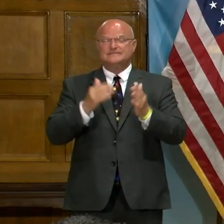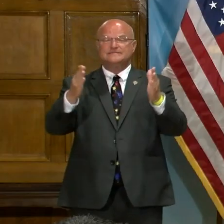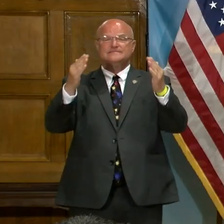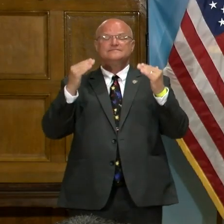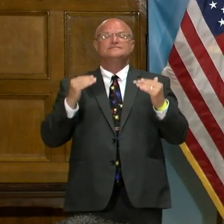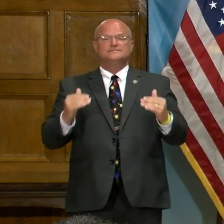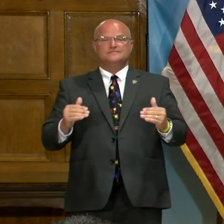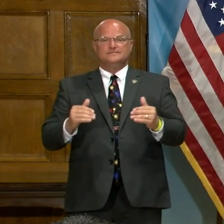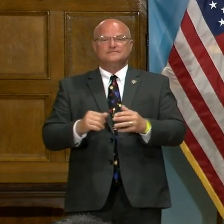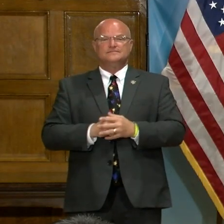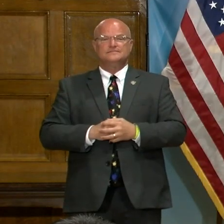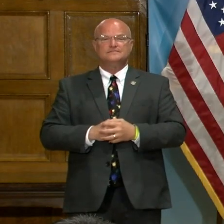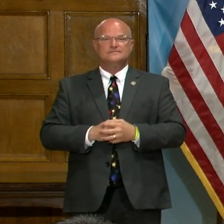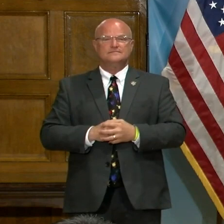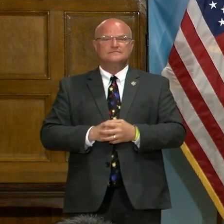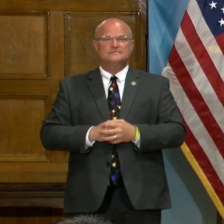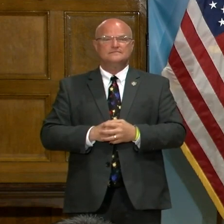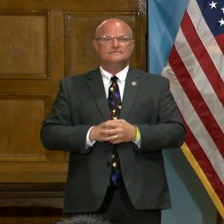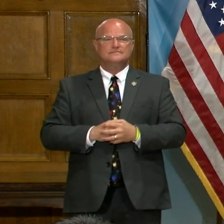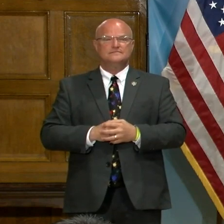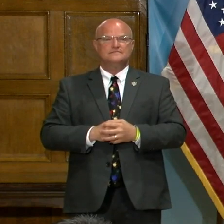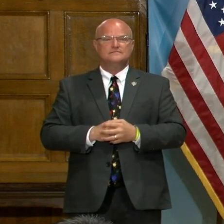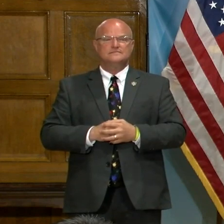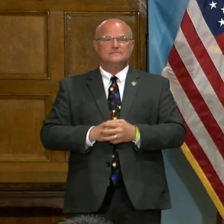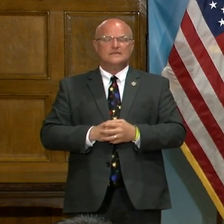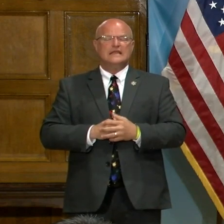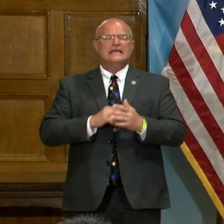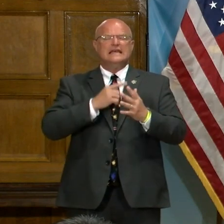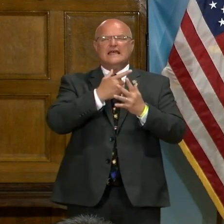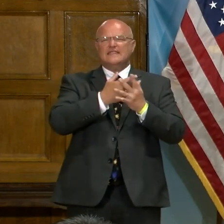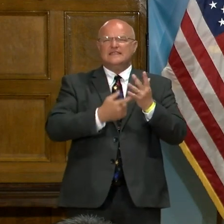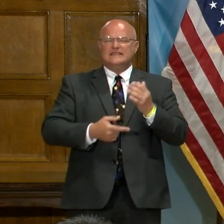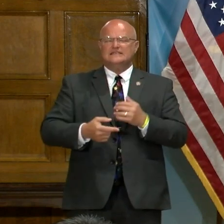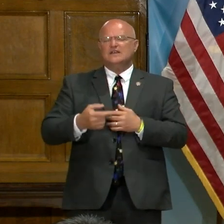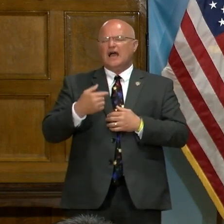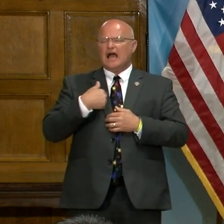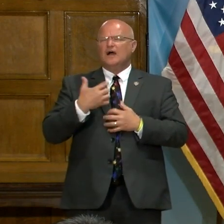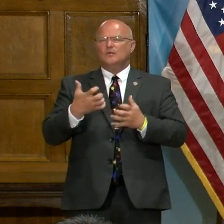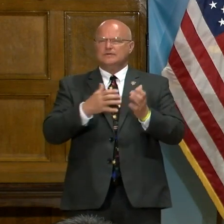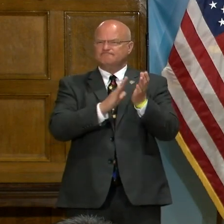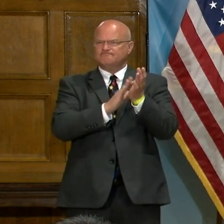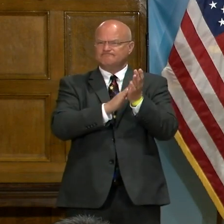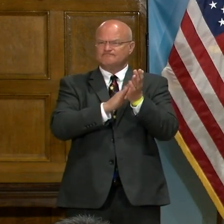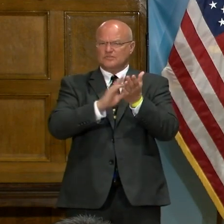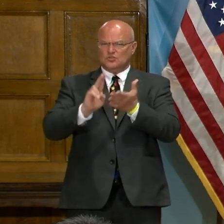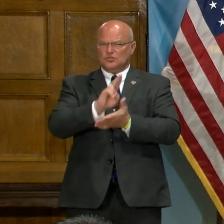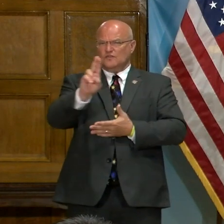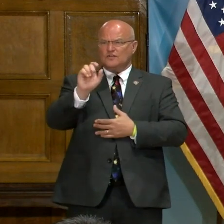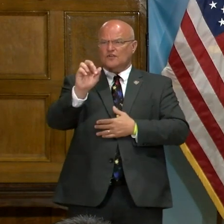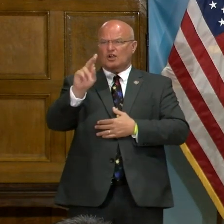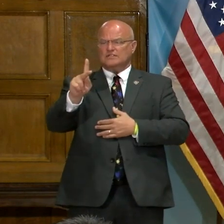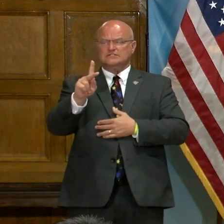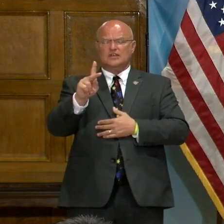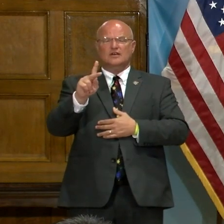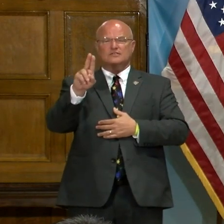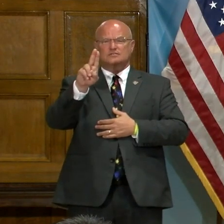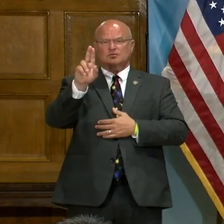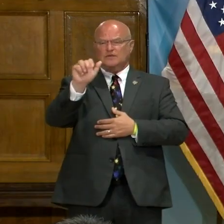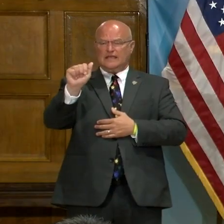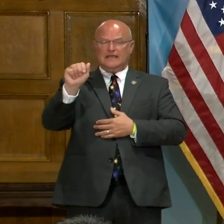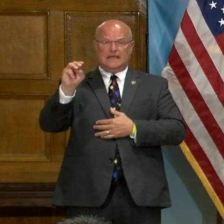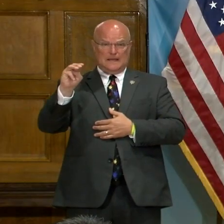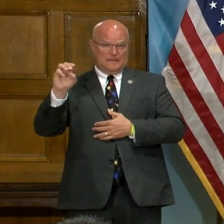then, let's see if we've got, these are two, and I want to compliment the University of Arkansas Medical